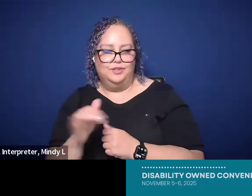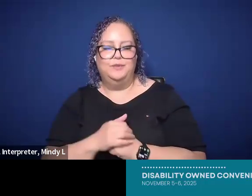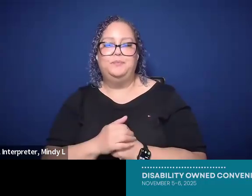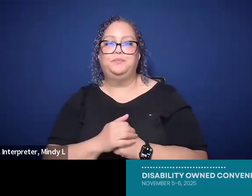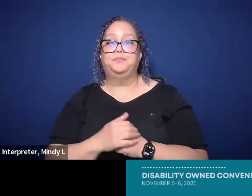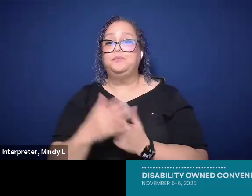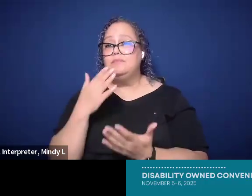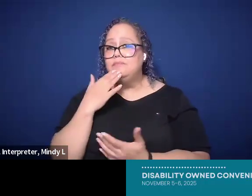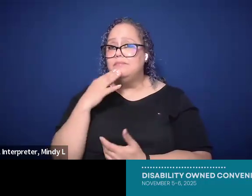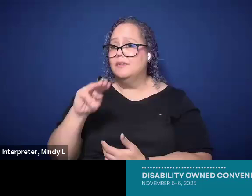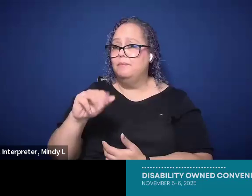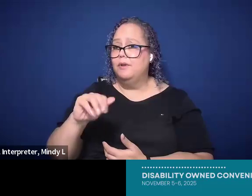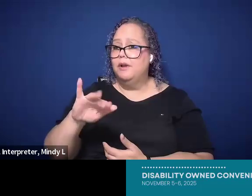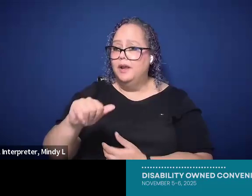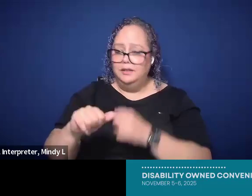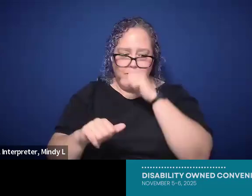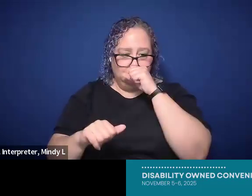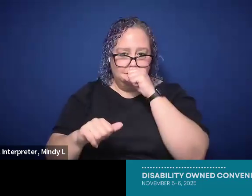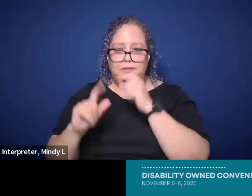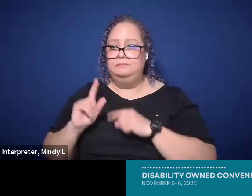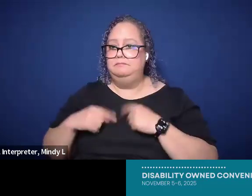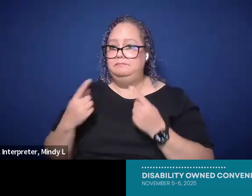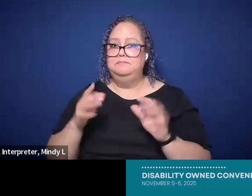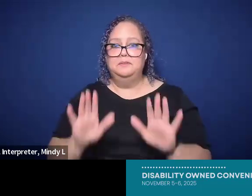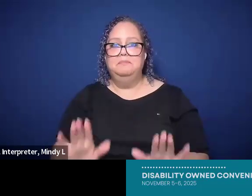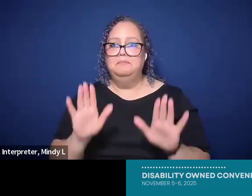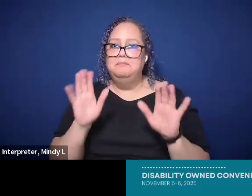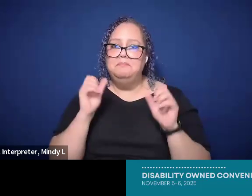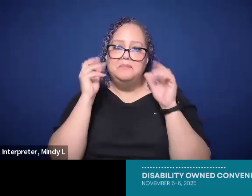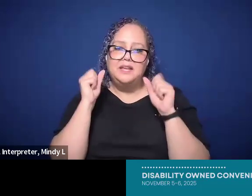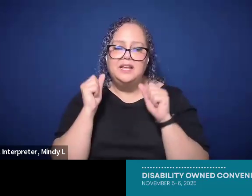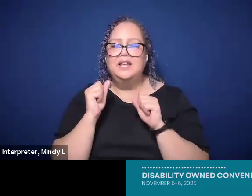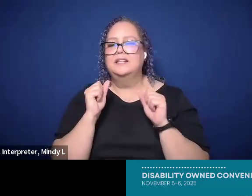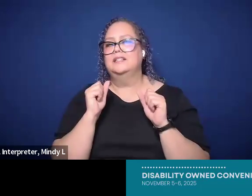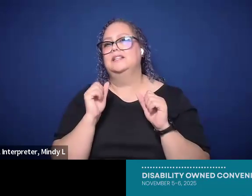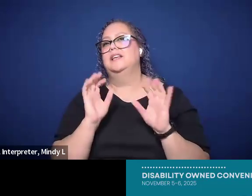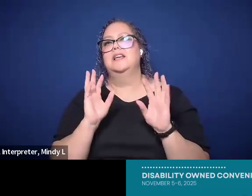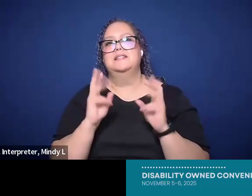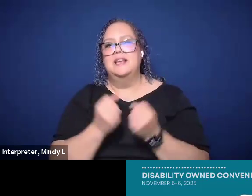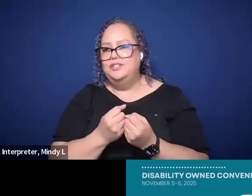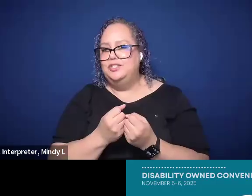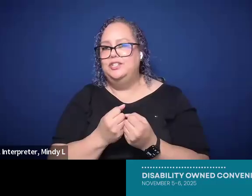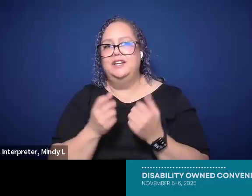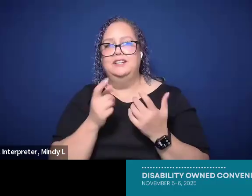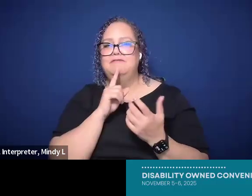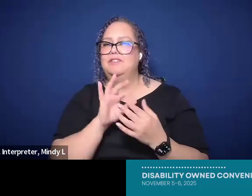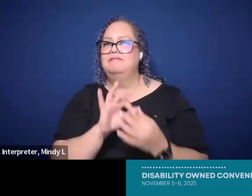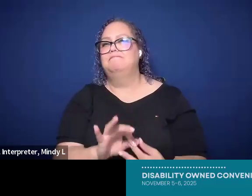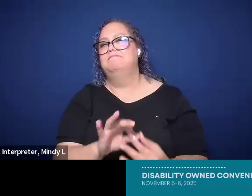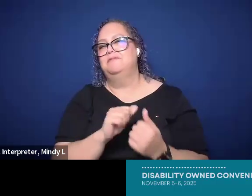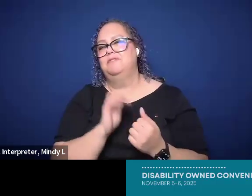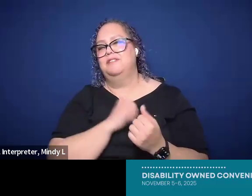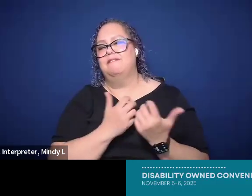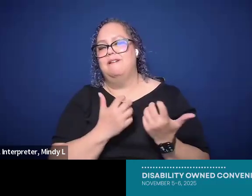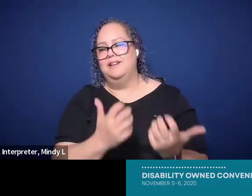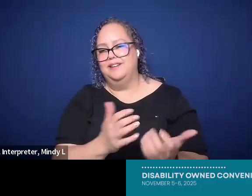Maria. It has just been such an amazing session, like I said, which has so resonated with the audience today. Really